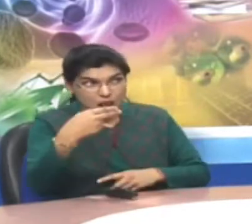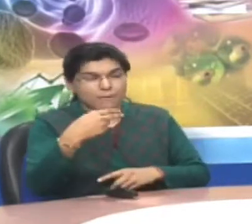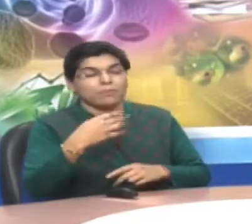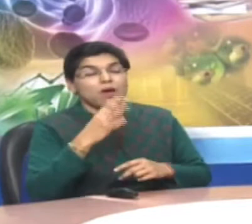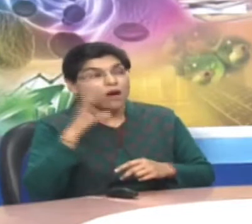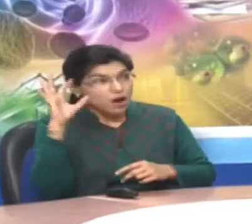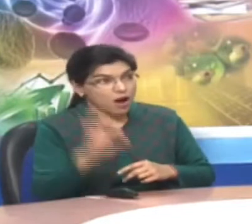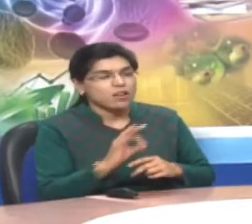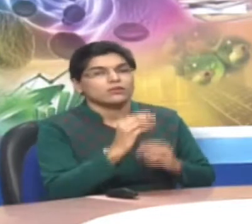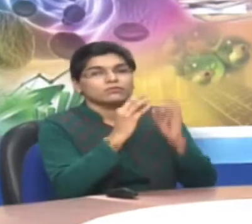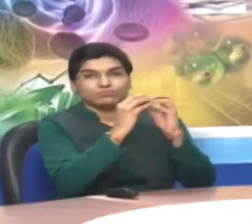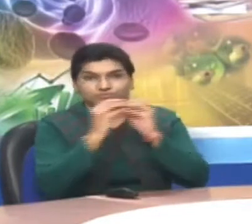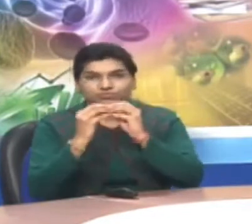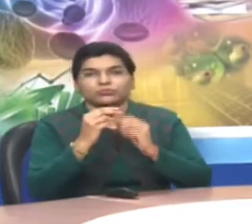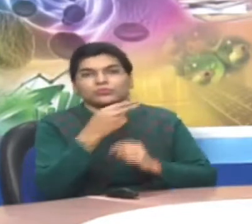Gerard says,